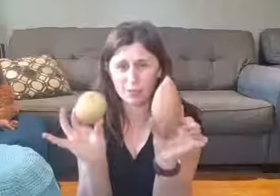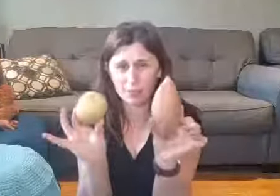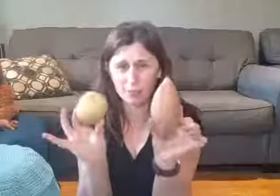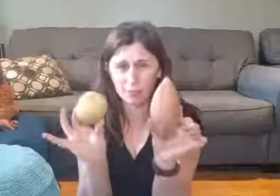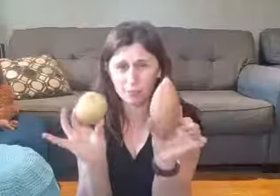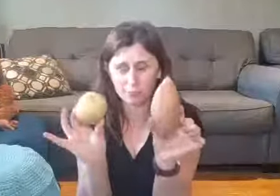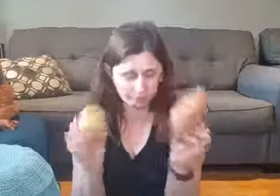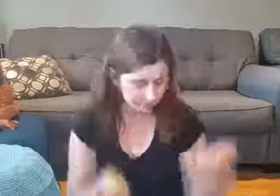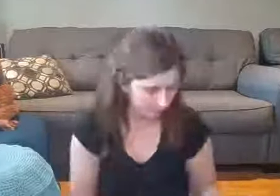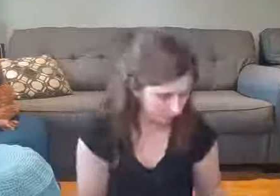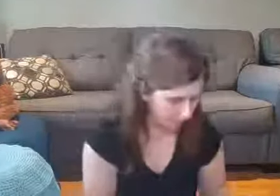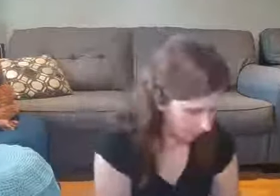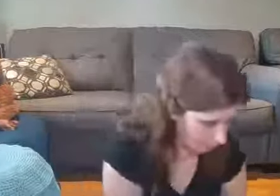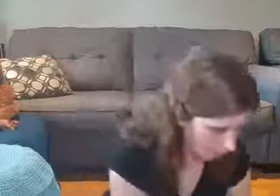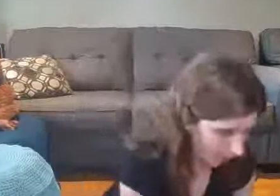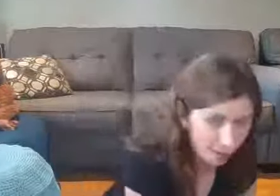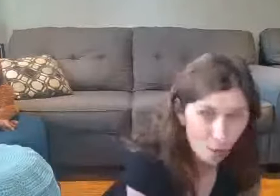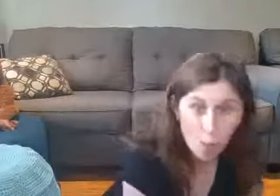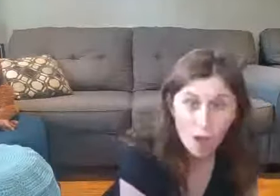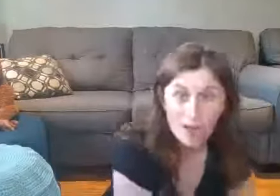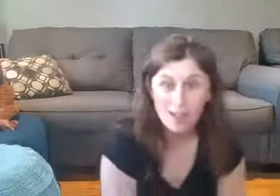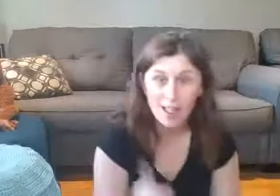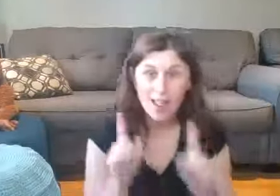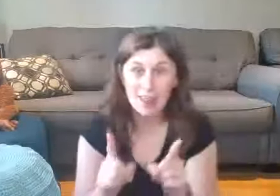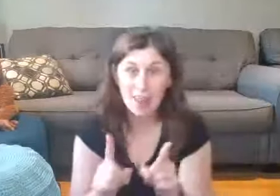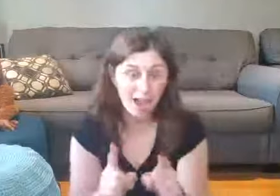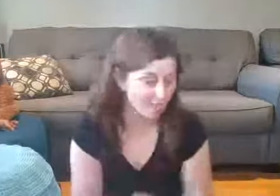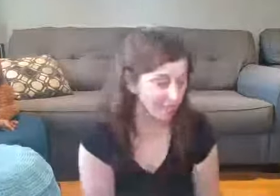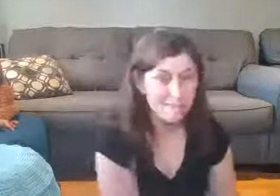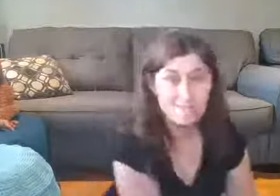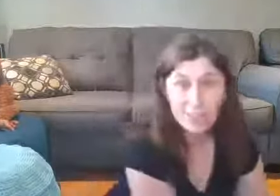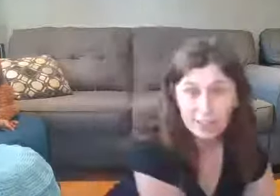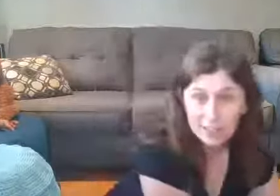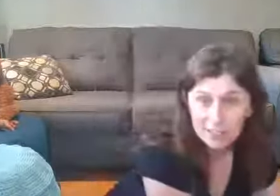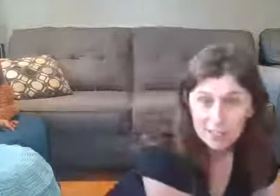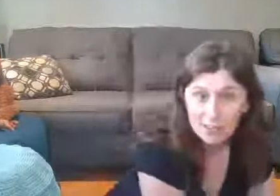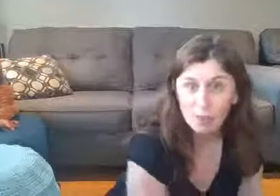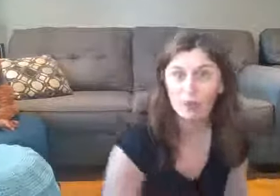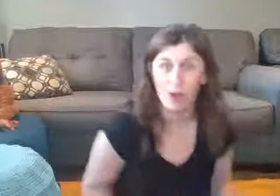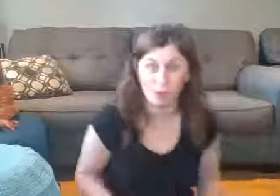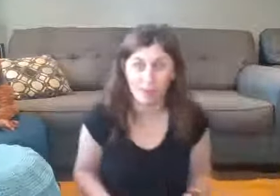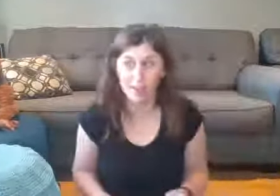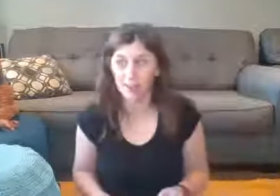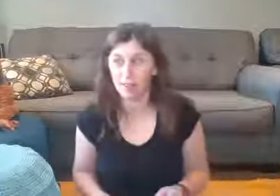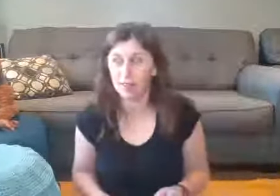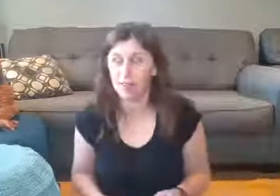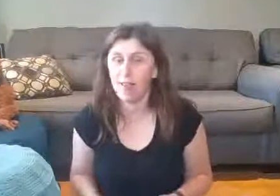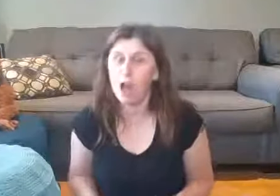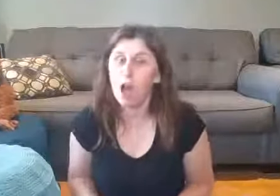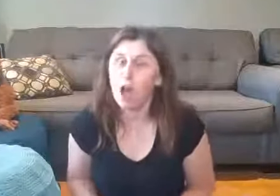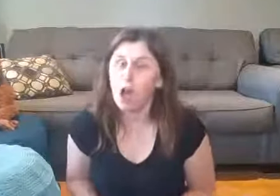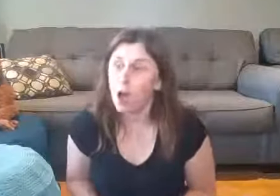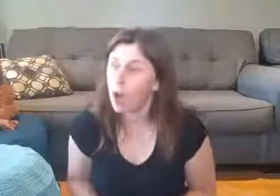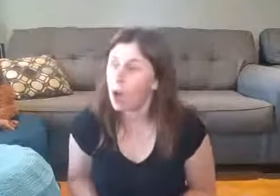store. Okay, one last very exciting one. Are you ready? Oh,